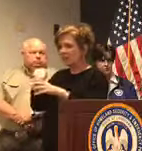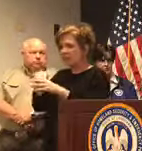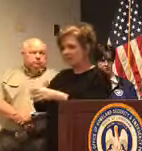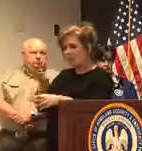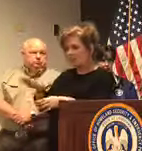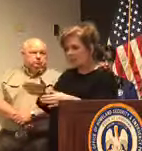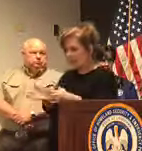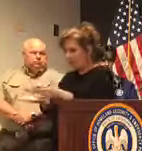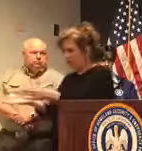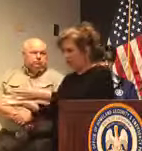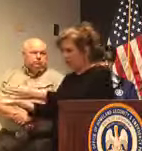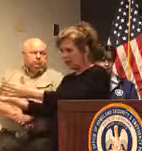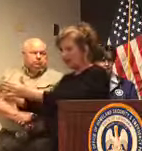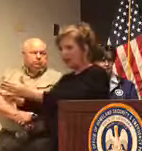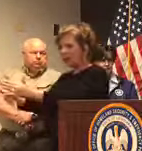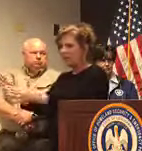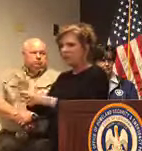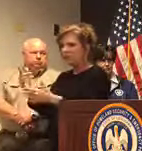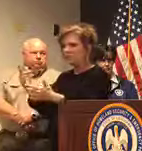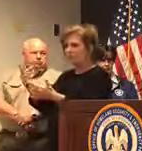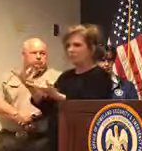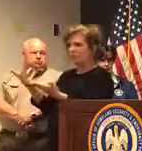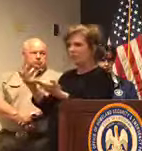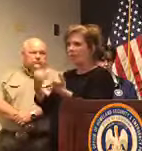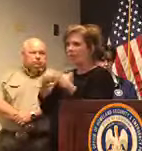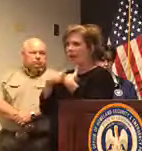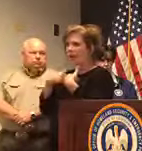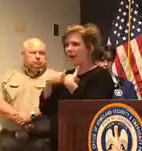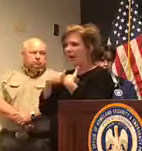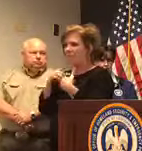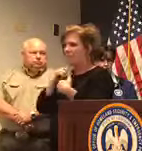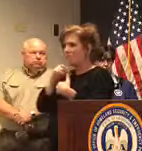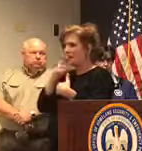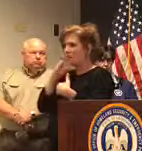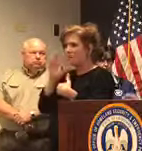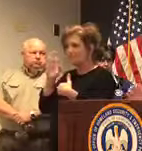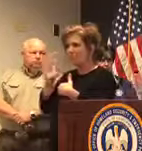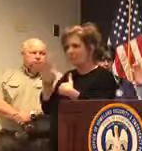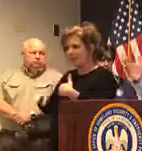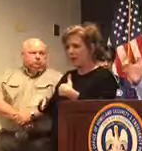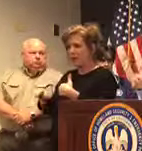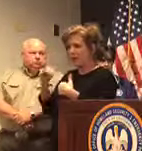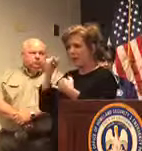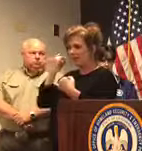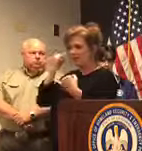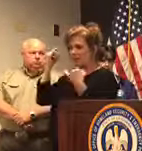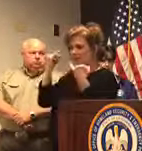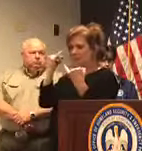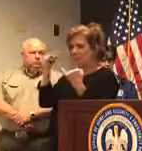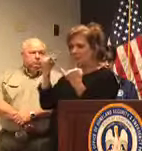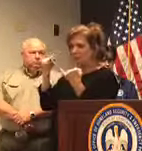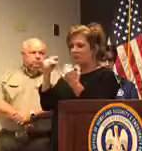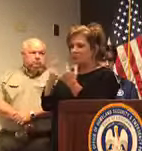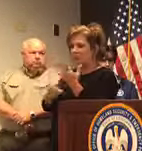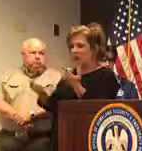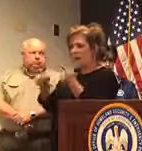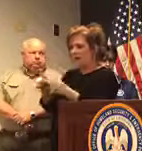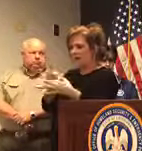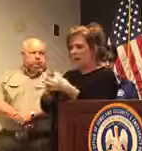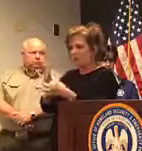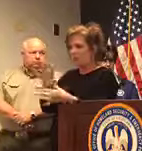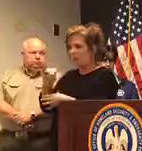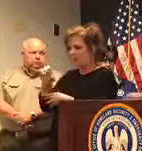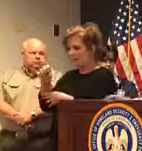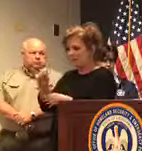path, that you go back to having a really bad case scenario with respect to the Mississippi River